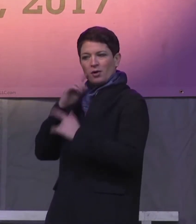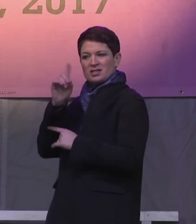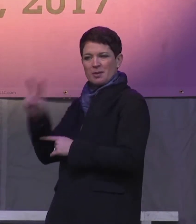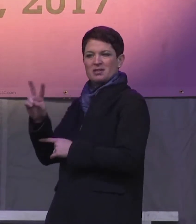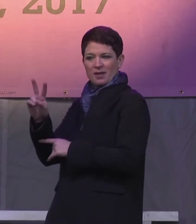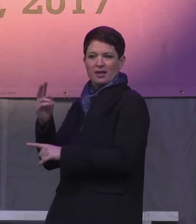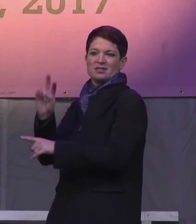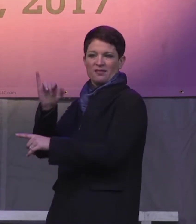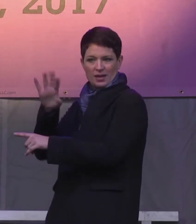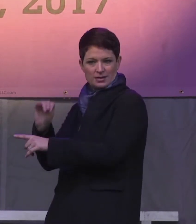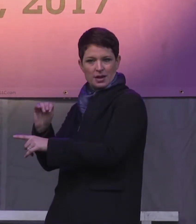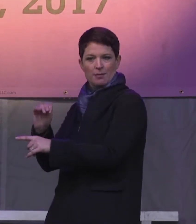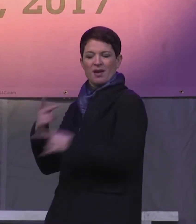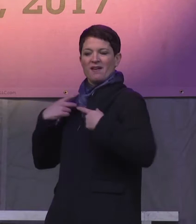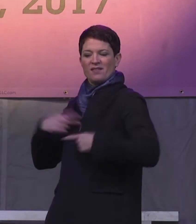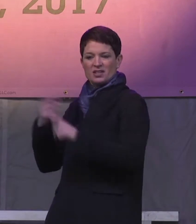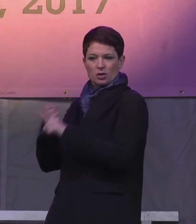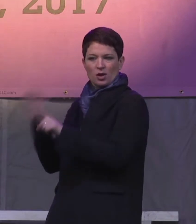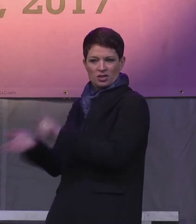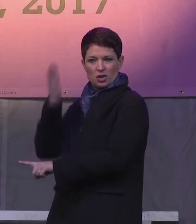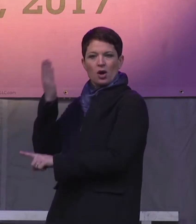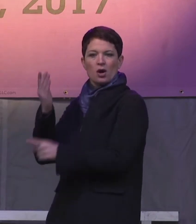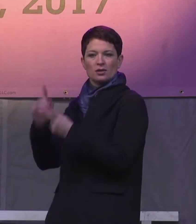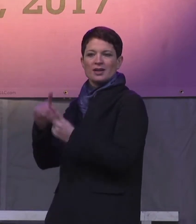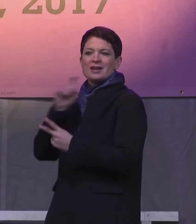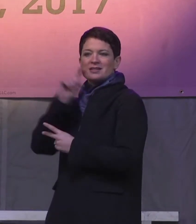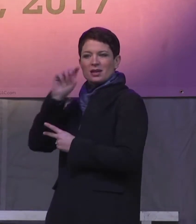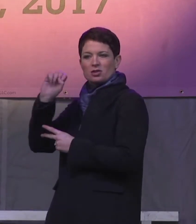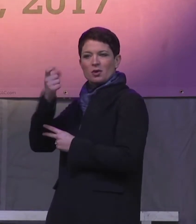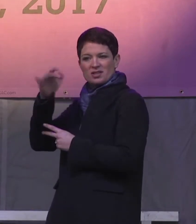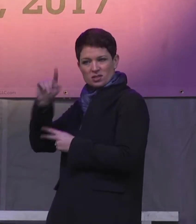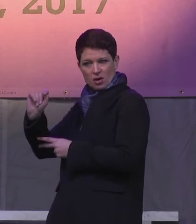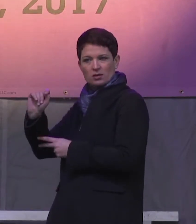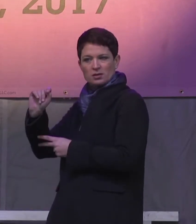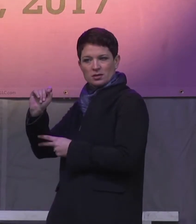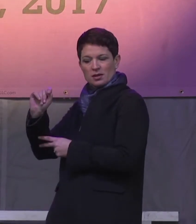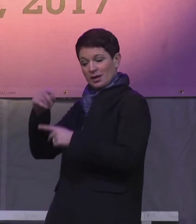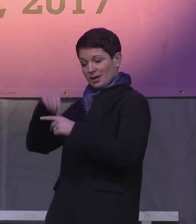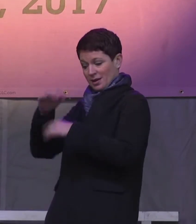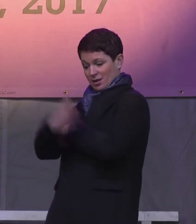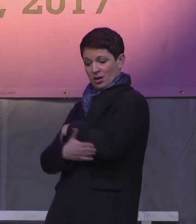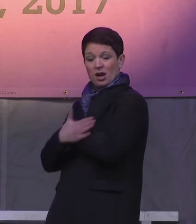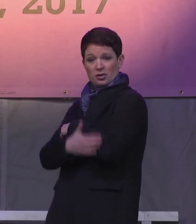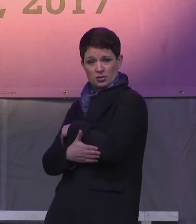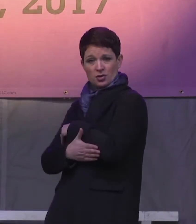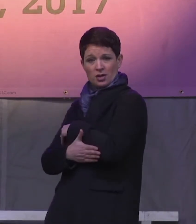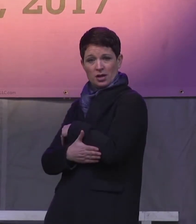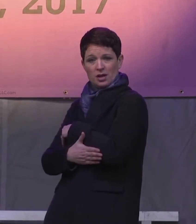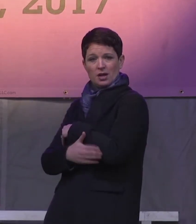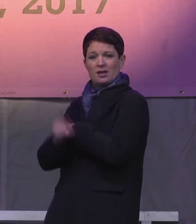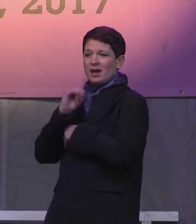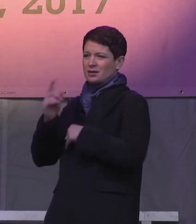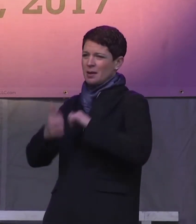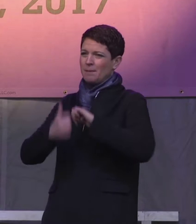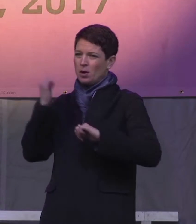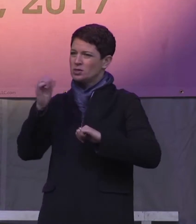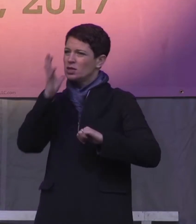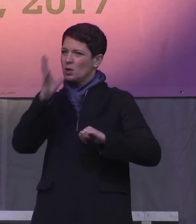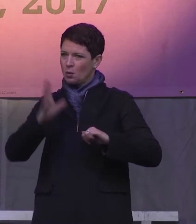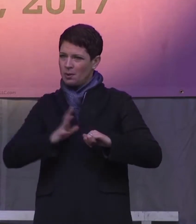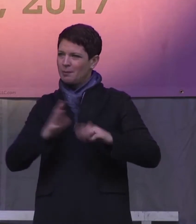domestic abuse, for physical assault, for sexual assault. And in a country that is a majority